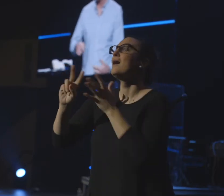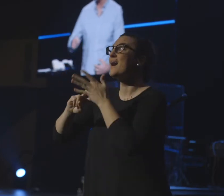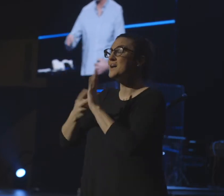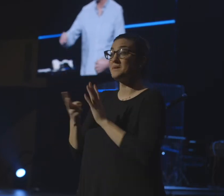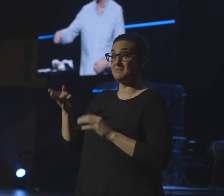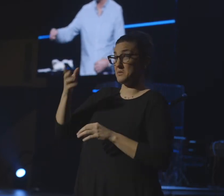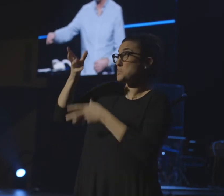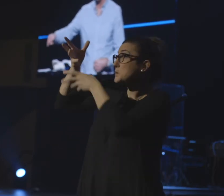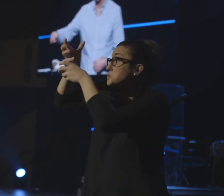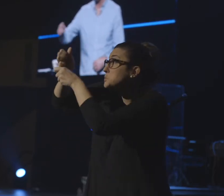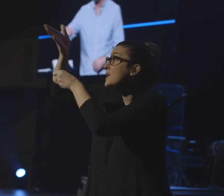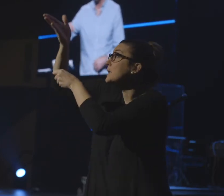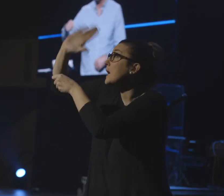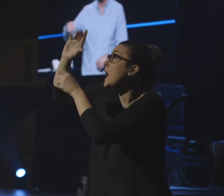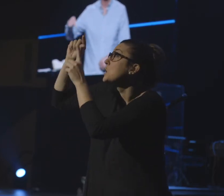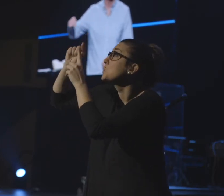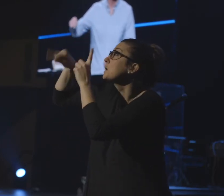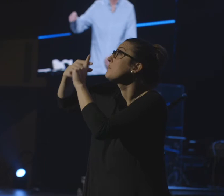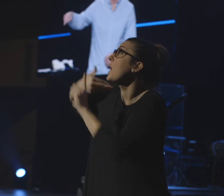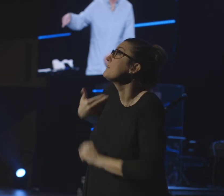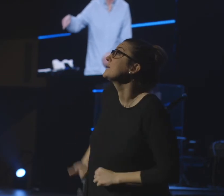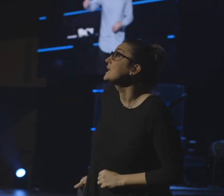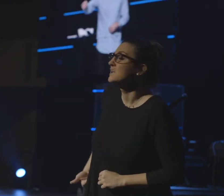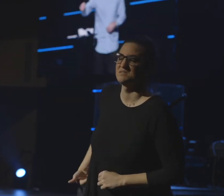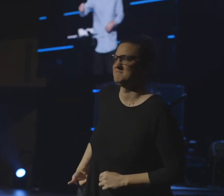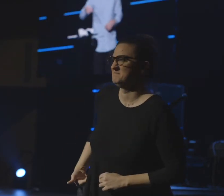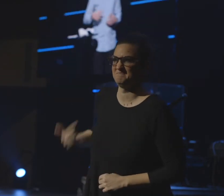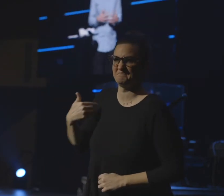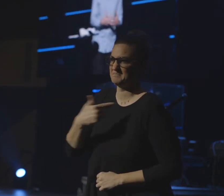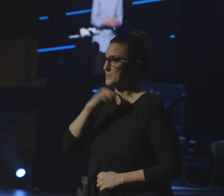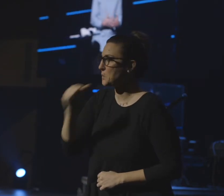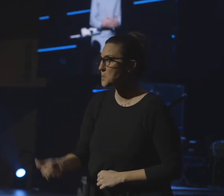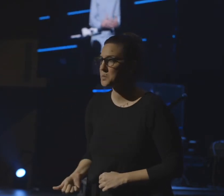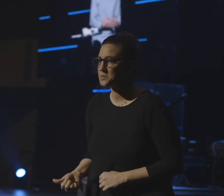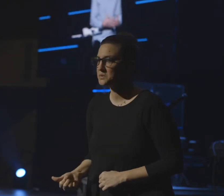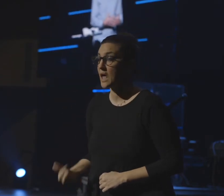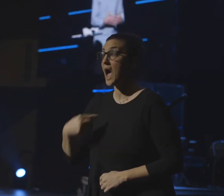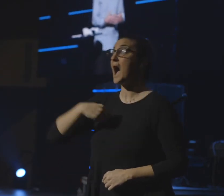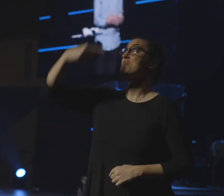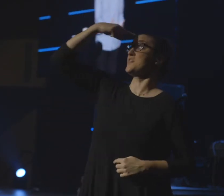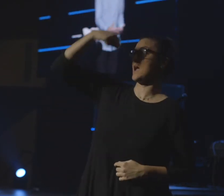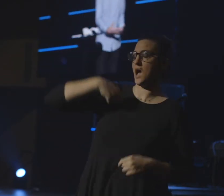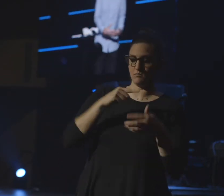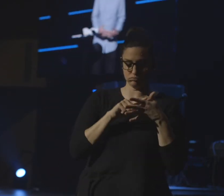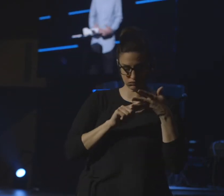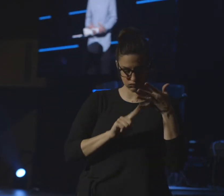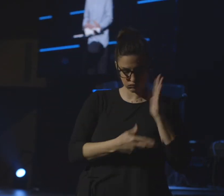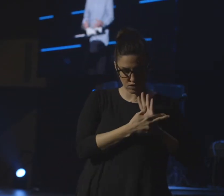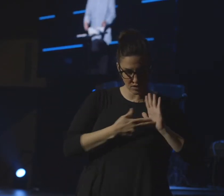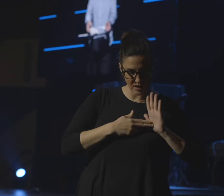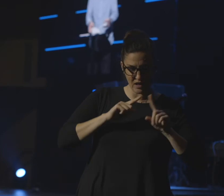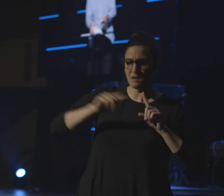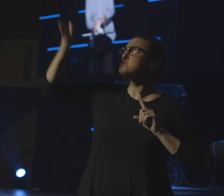says. You are not who you think you are. That's easier said than done. And I think there's a lot of Christians who don't even try to live by faith.